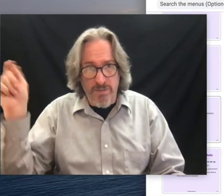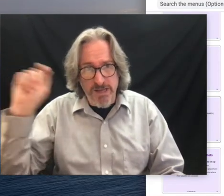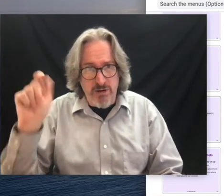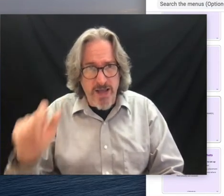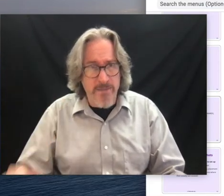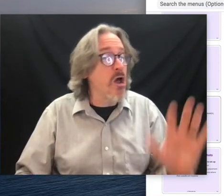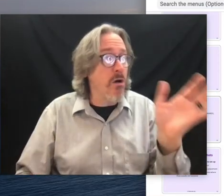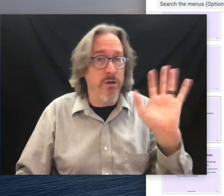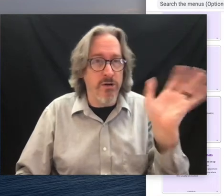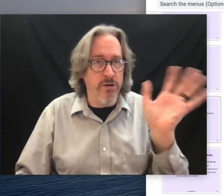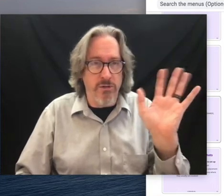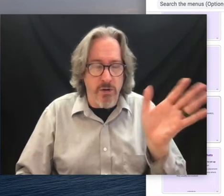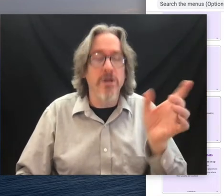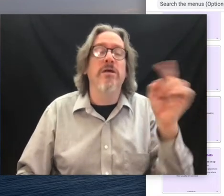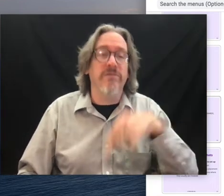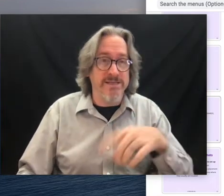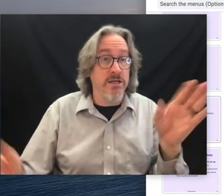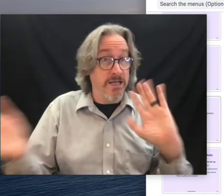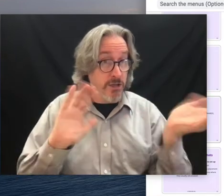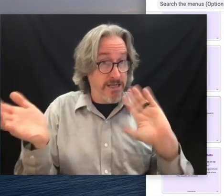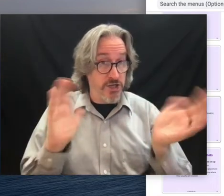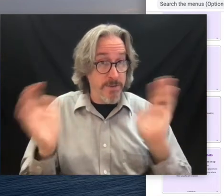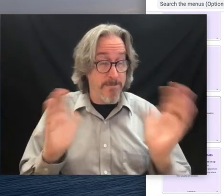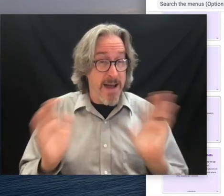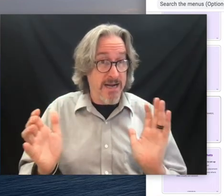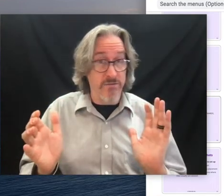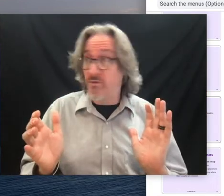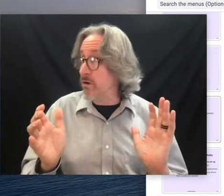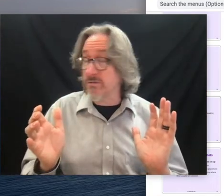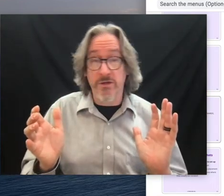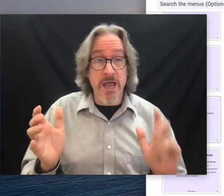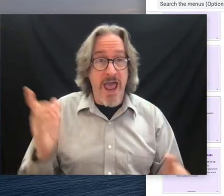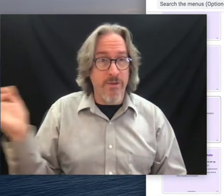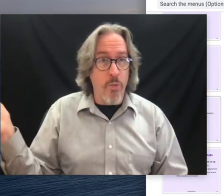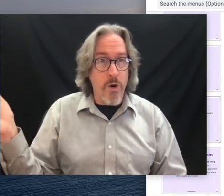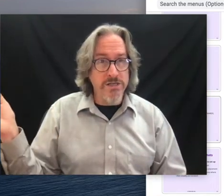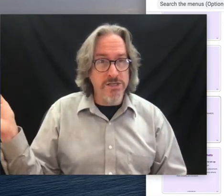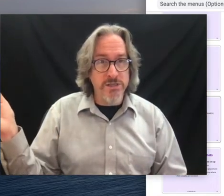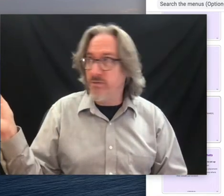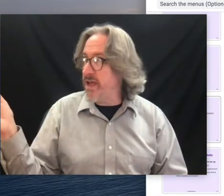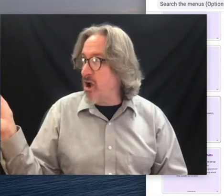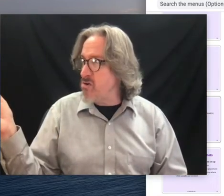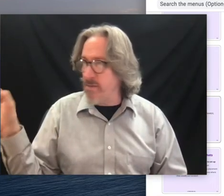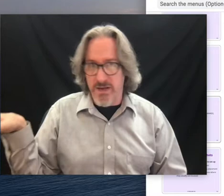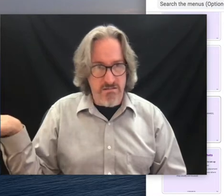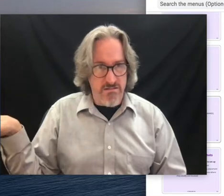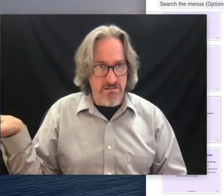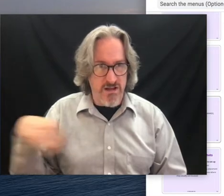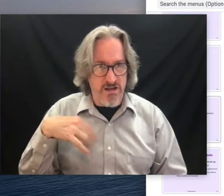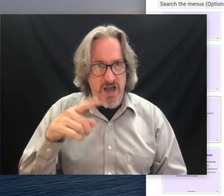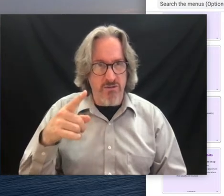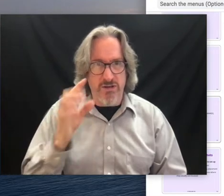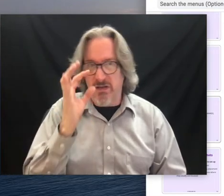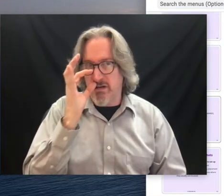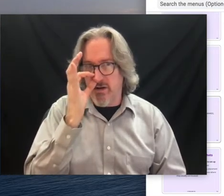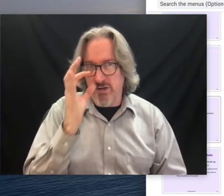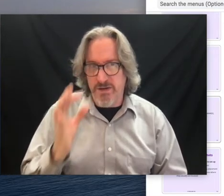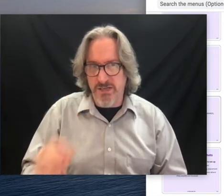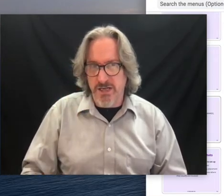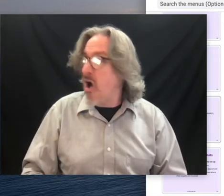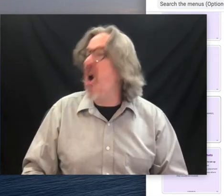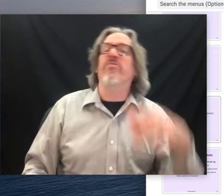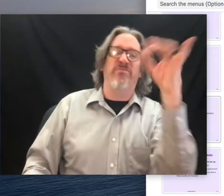the baseball cap. No. This like it's going to be a back and forth, and then once you get it, oh, you mean the guy with the